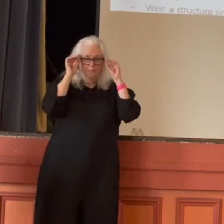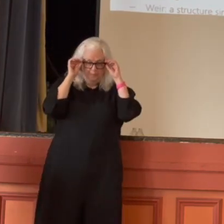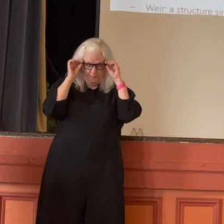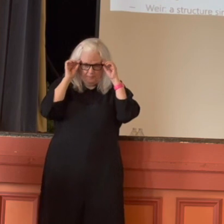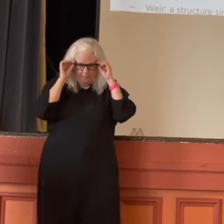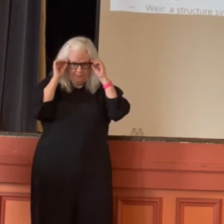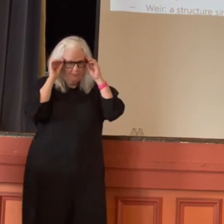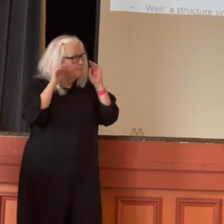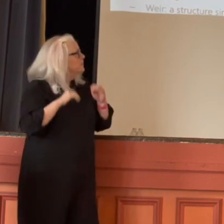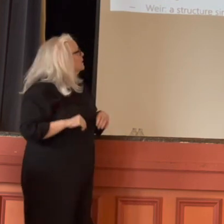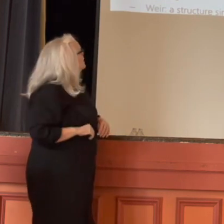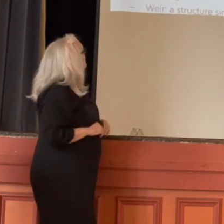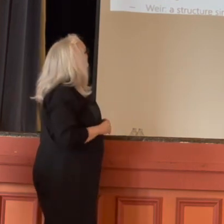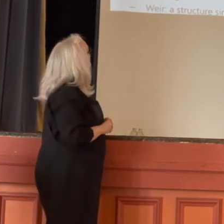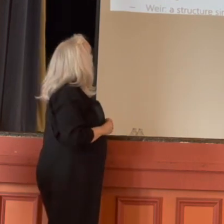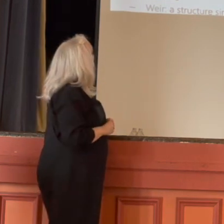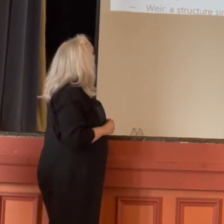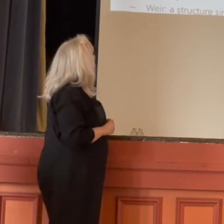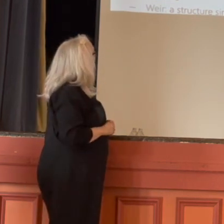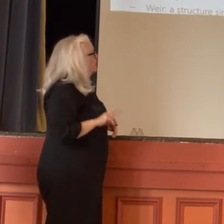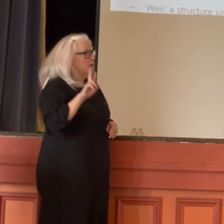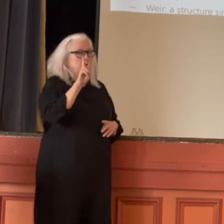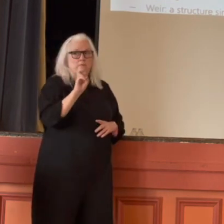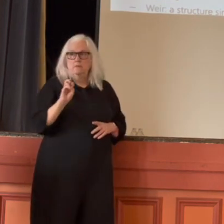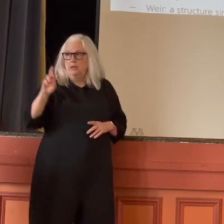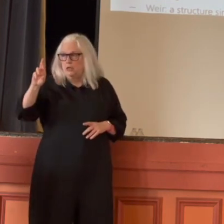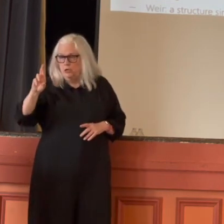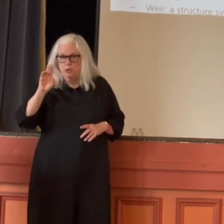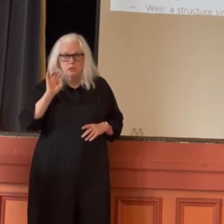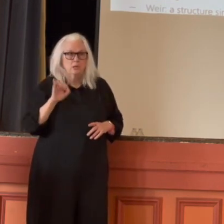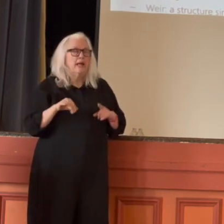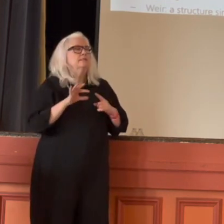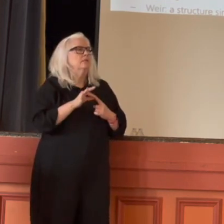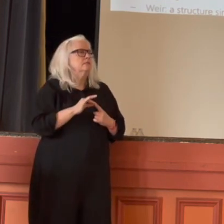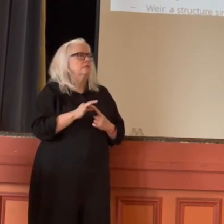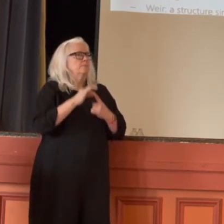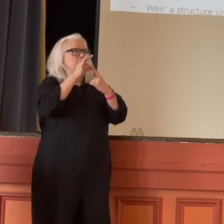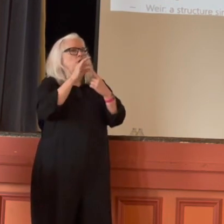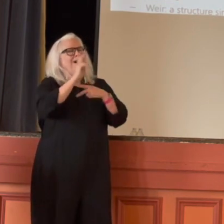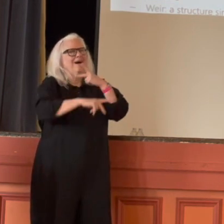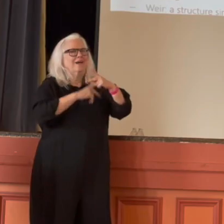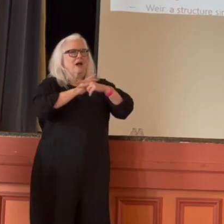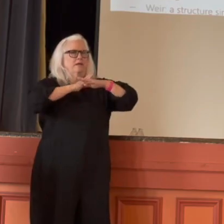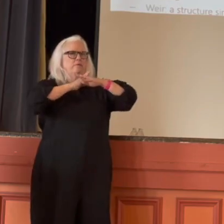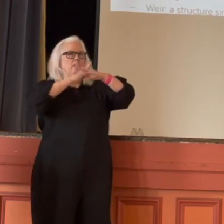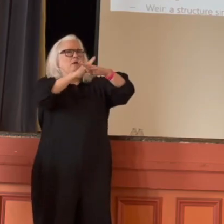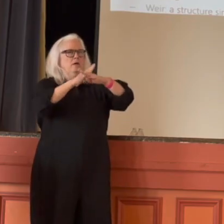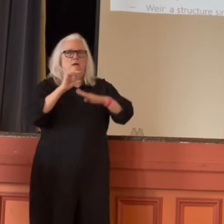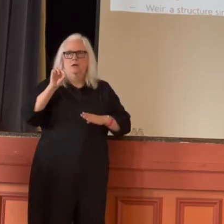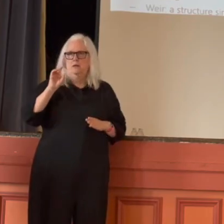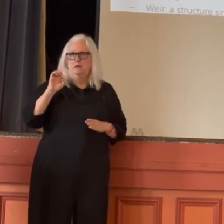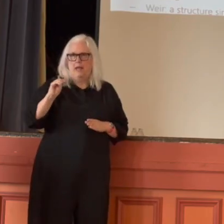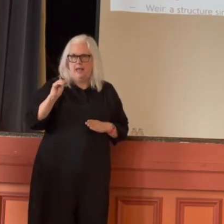the word weir. It is a special kind of dam that is meant